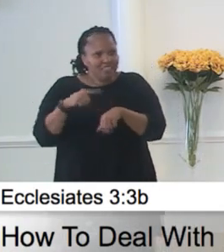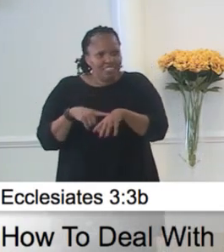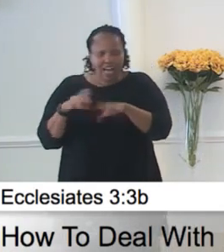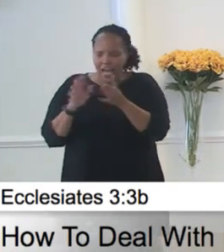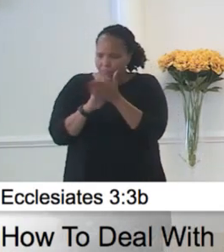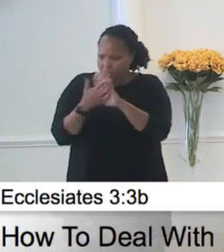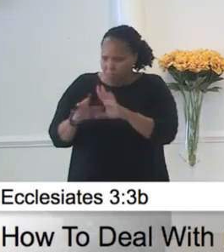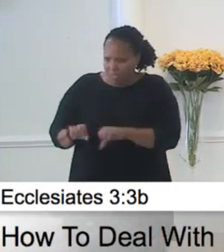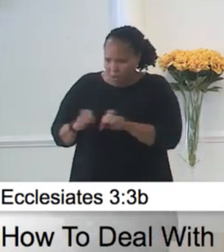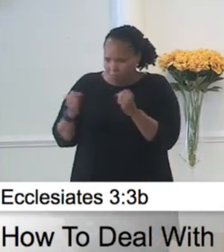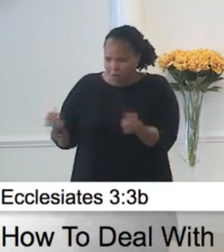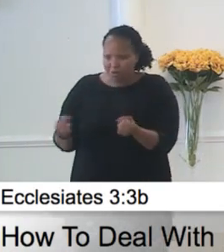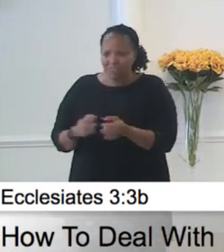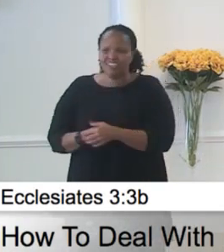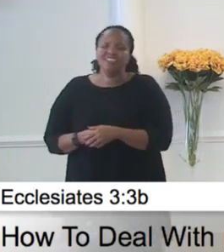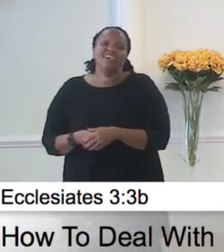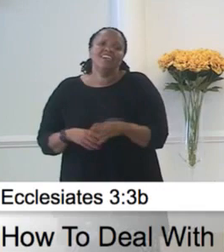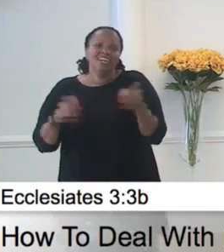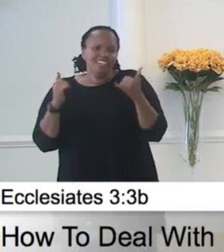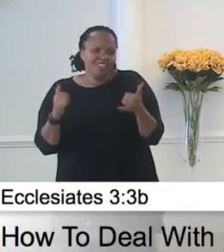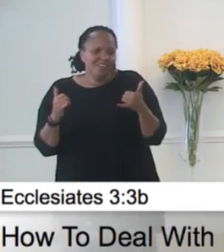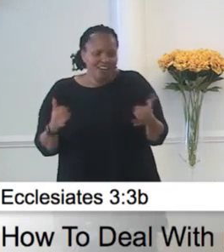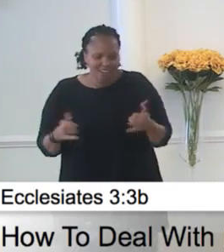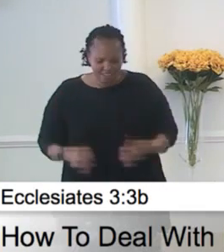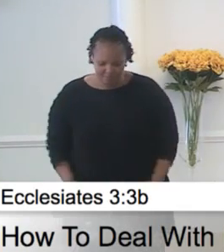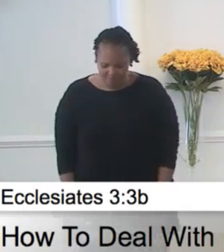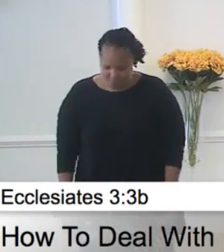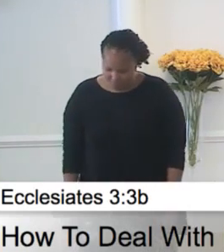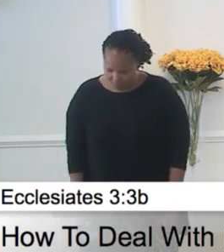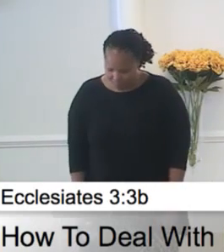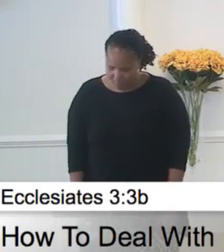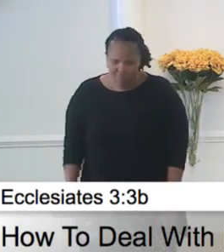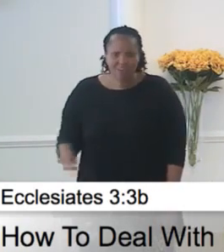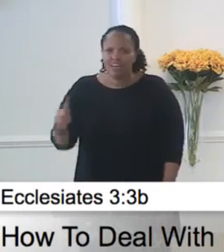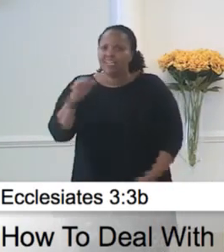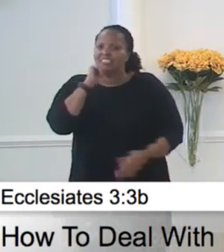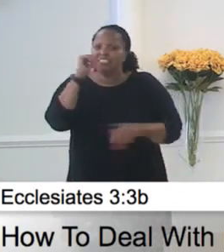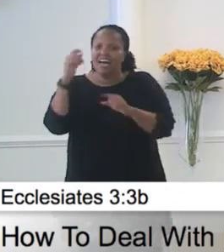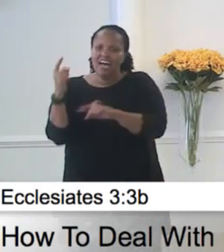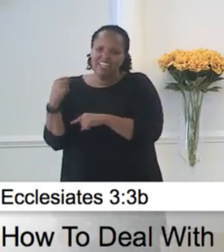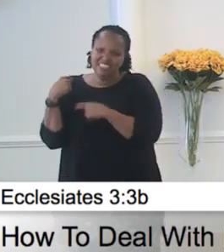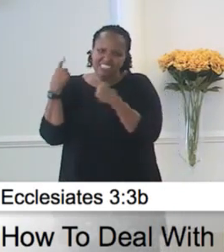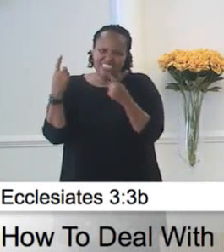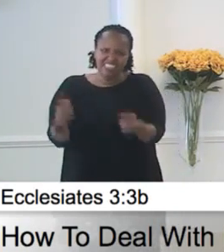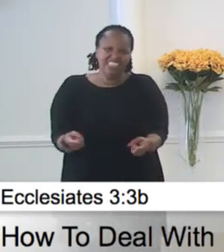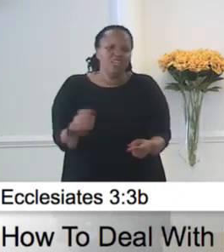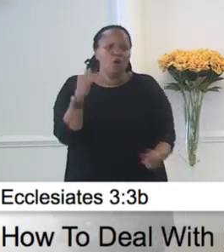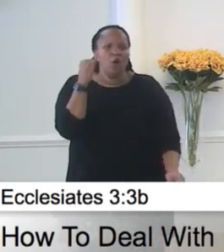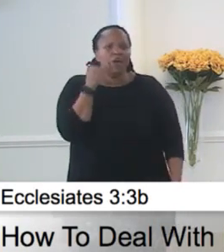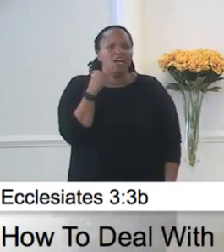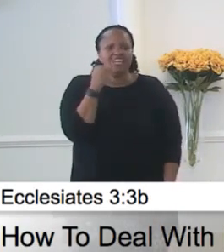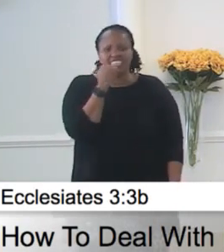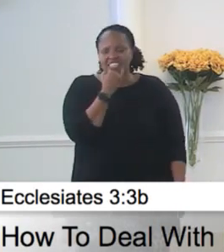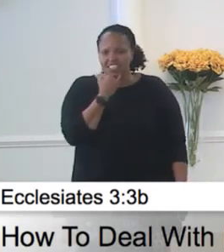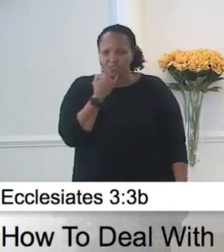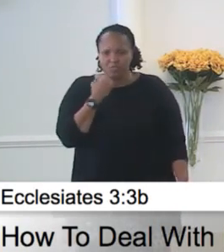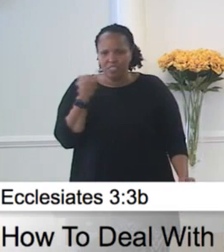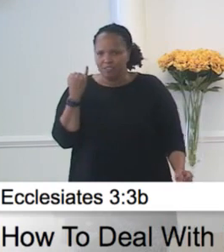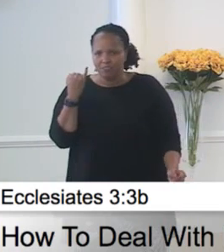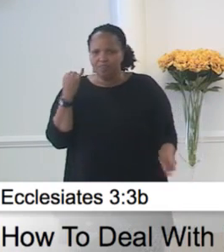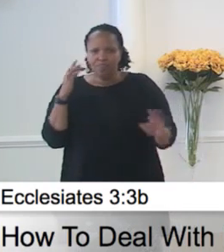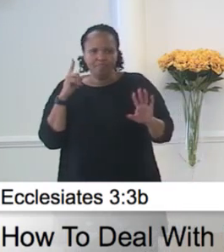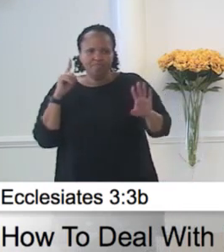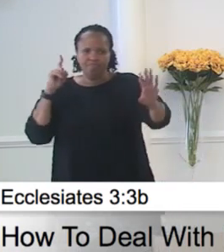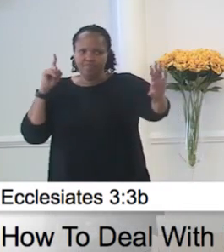broken down. And so now, it's not until Israel was in exile. It was